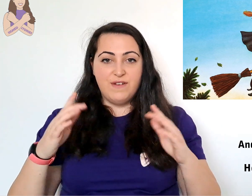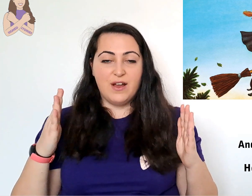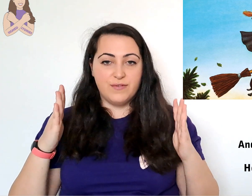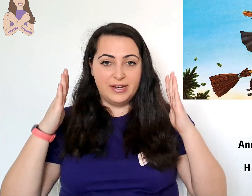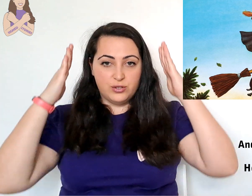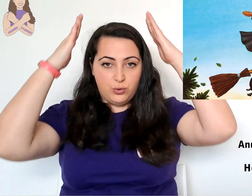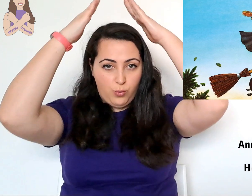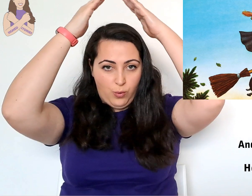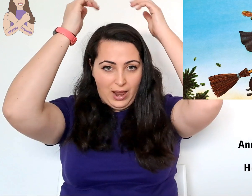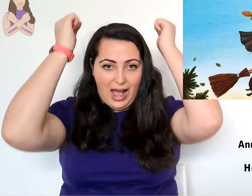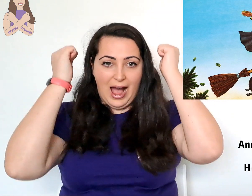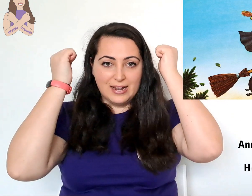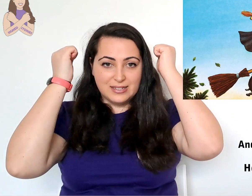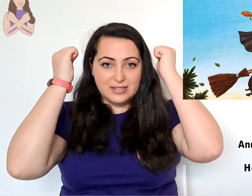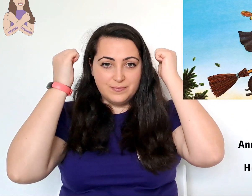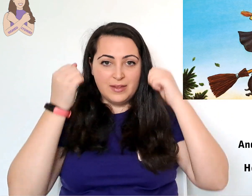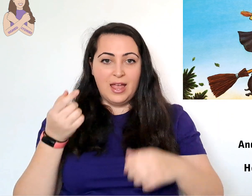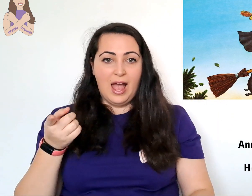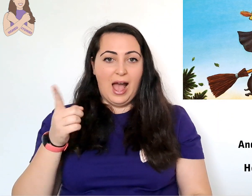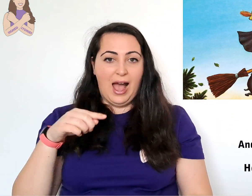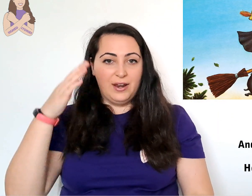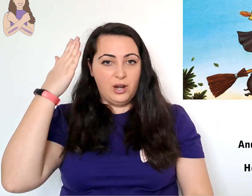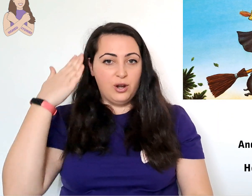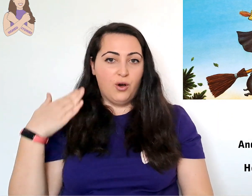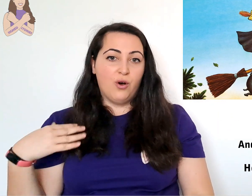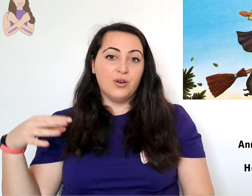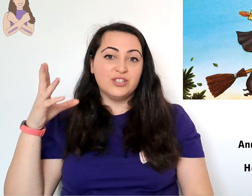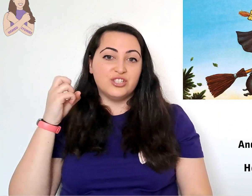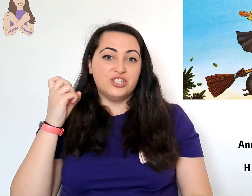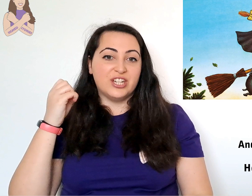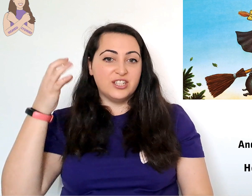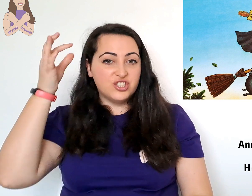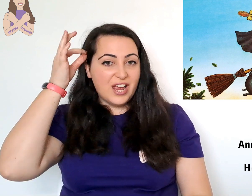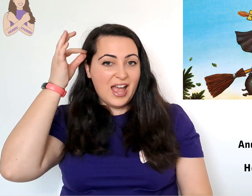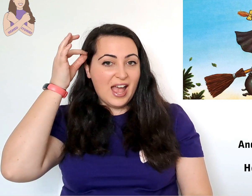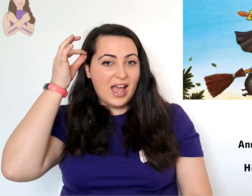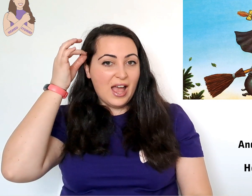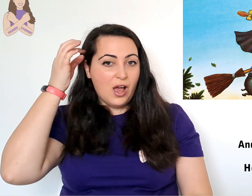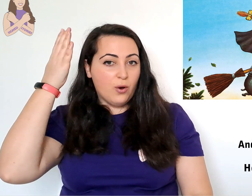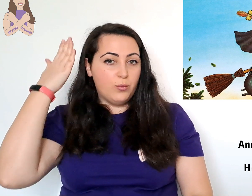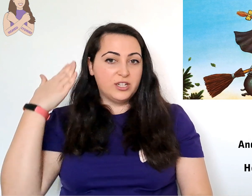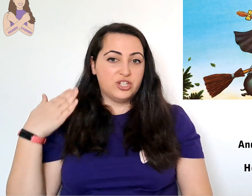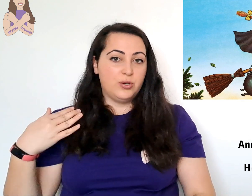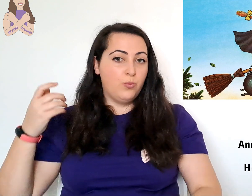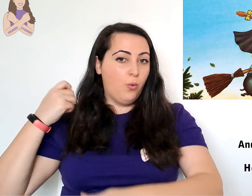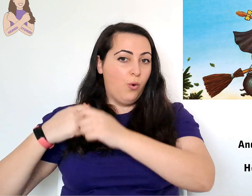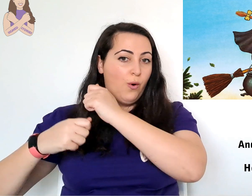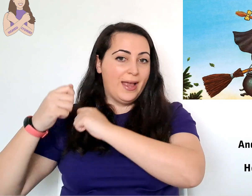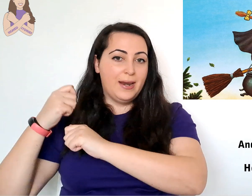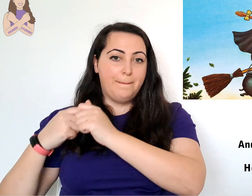very tall hat and long ginger hair which she wore in a